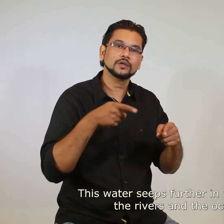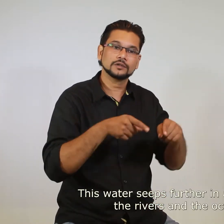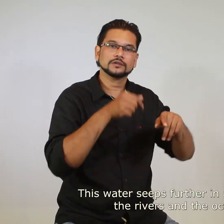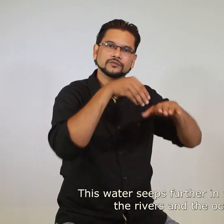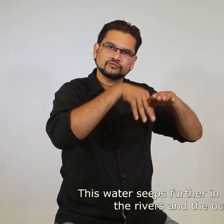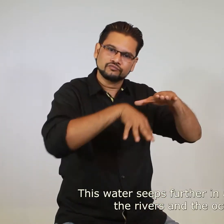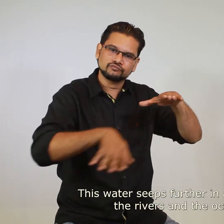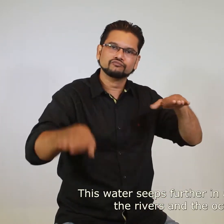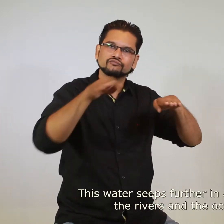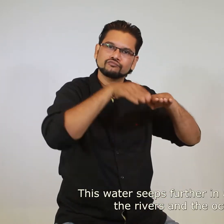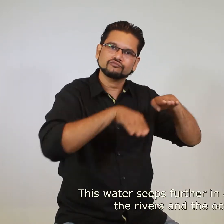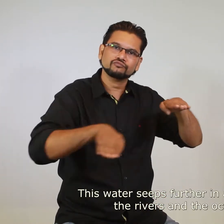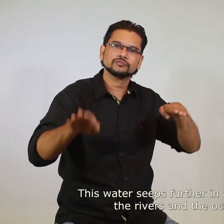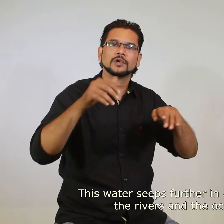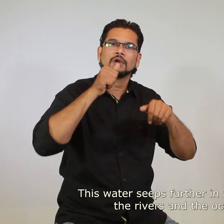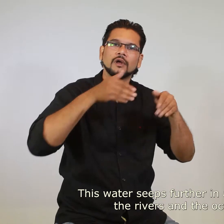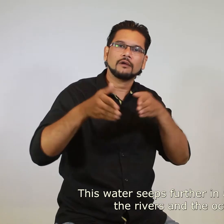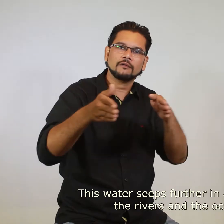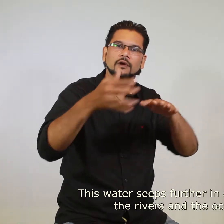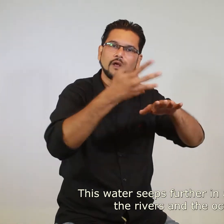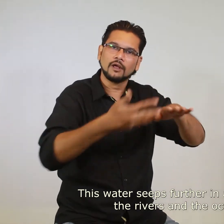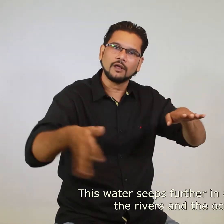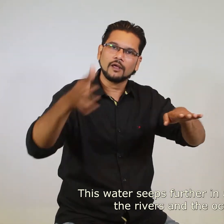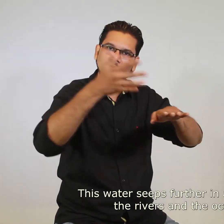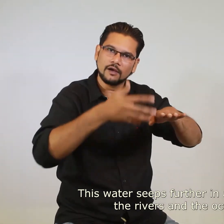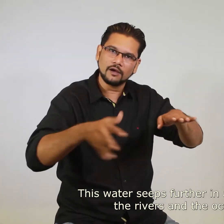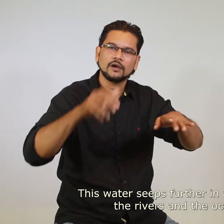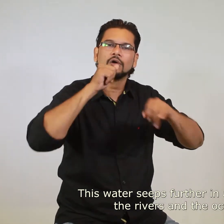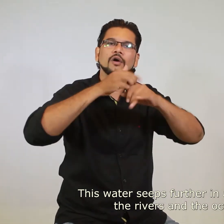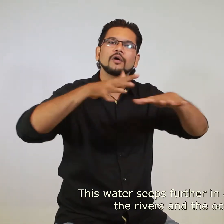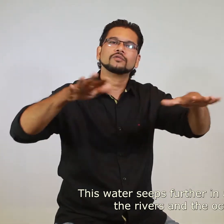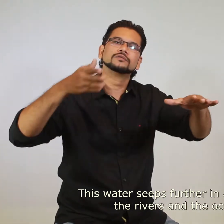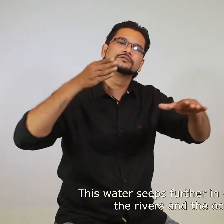This water seeps further in and reaches the rivers and the oceans.